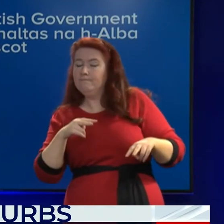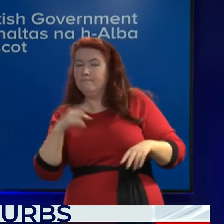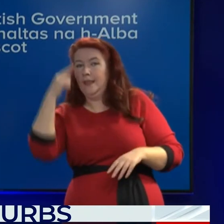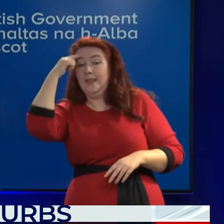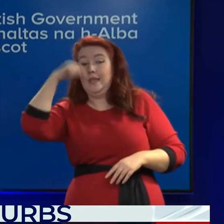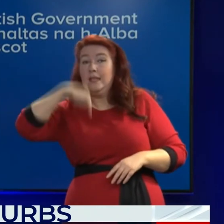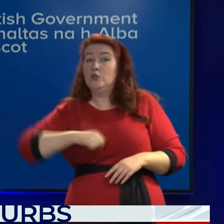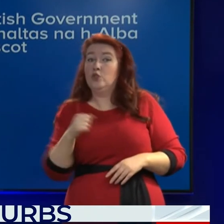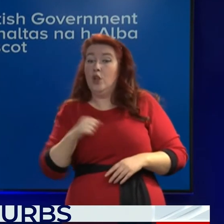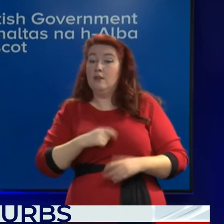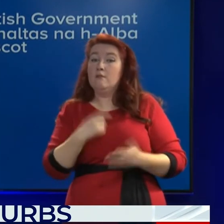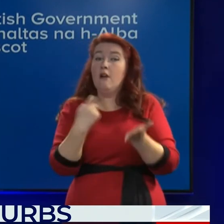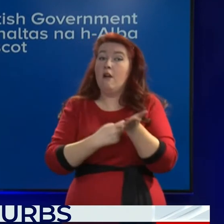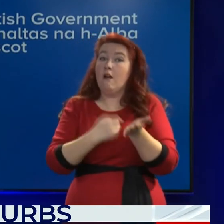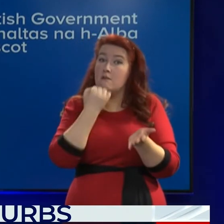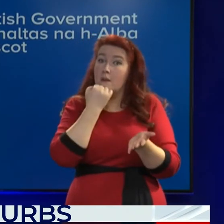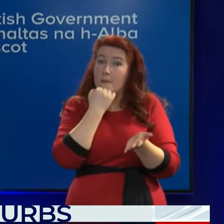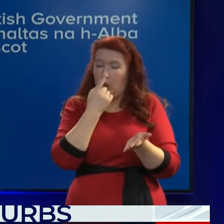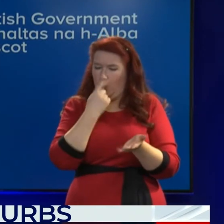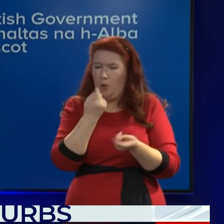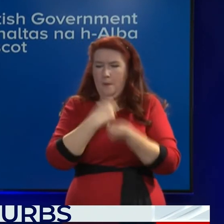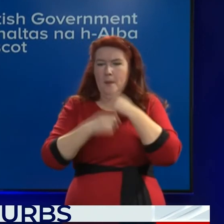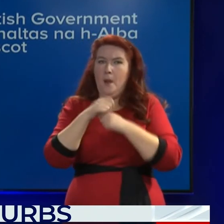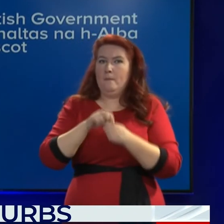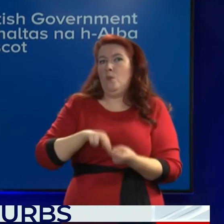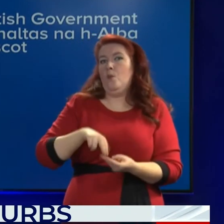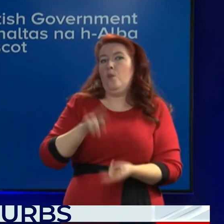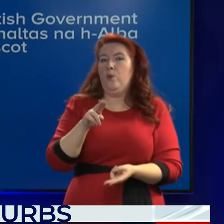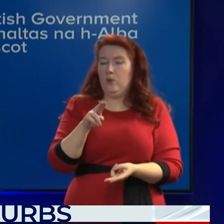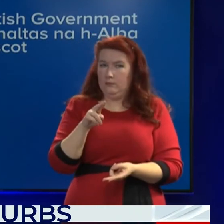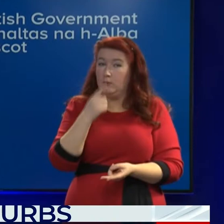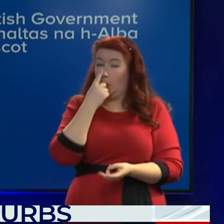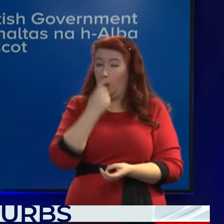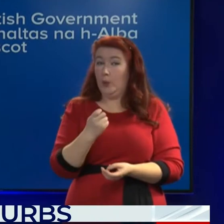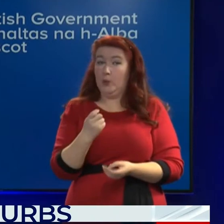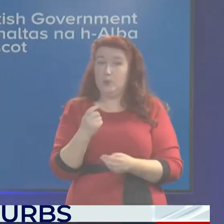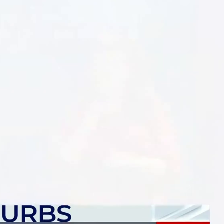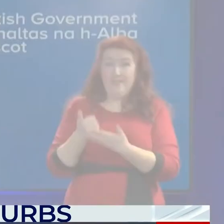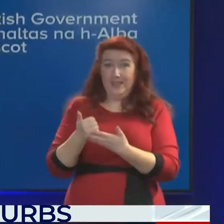number overall in Scotland is likely to rise, and possibly